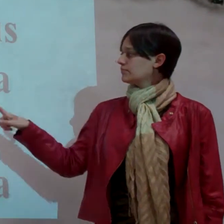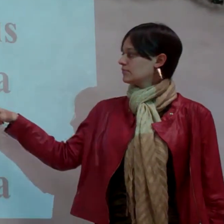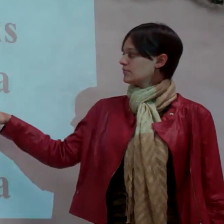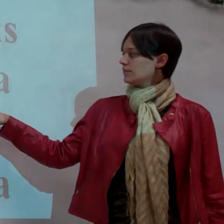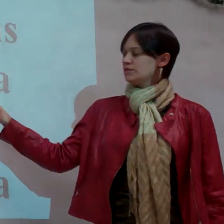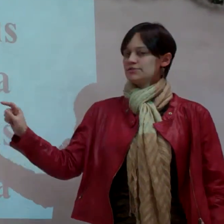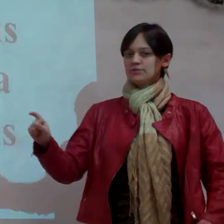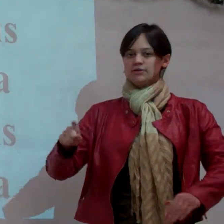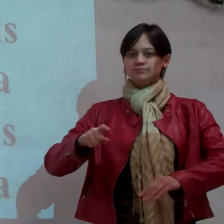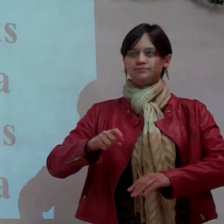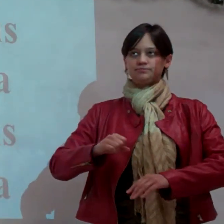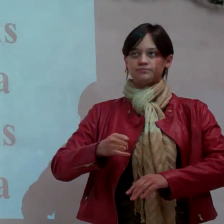Insula.